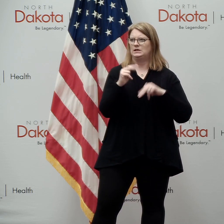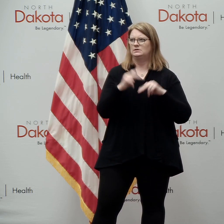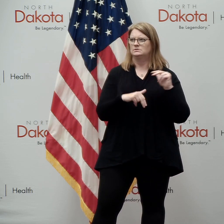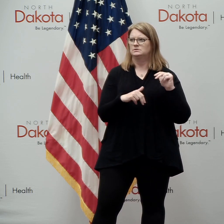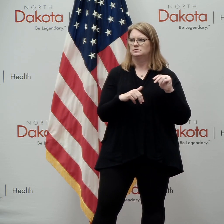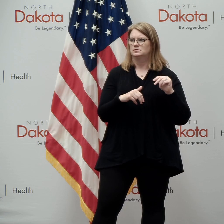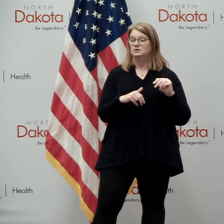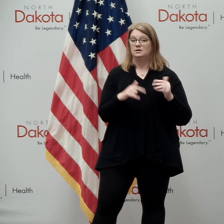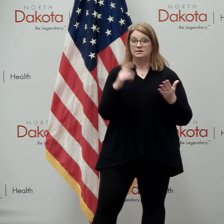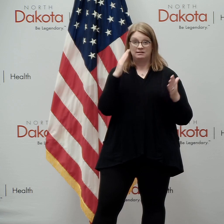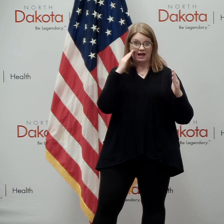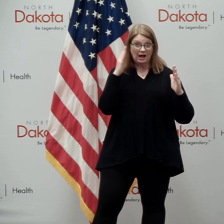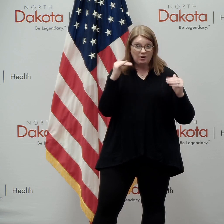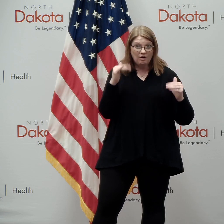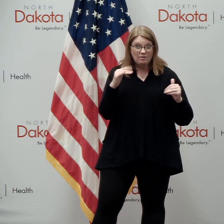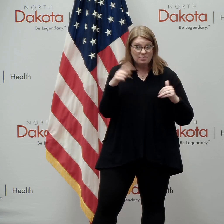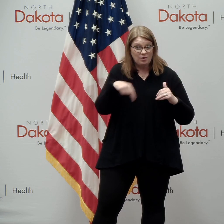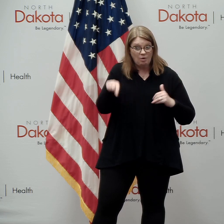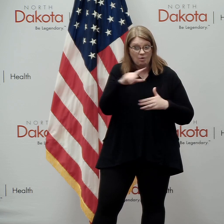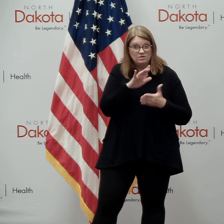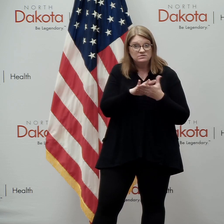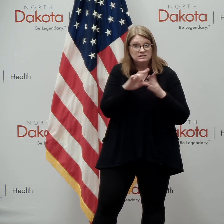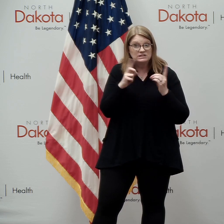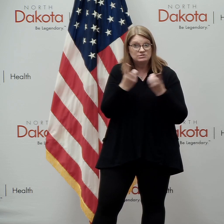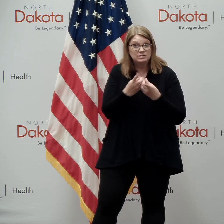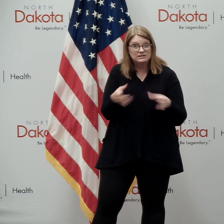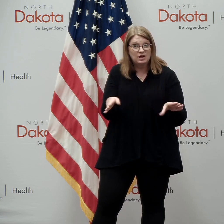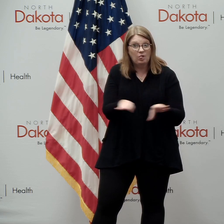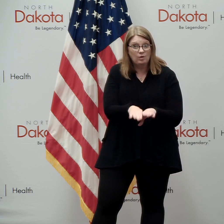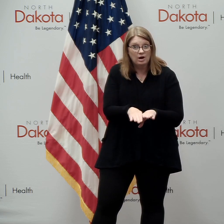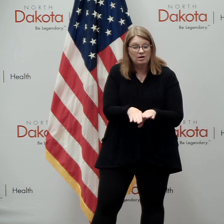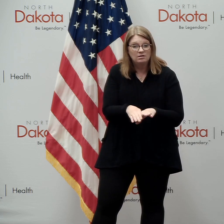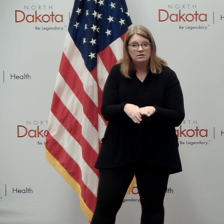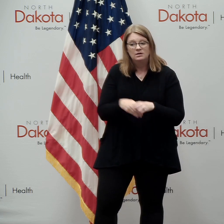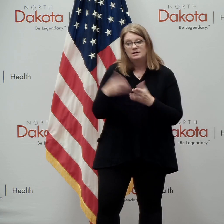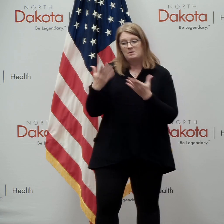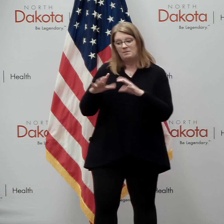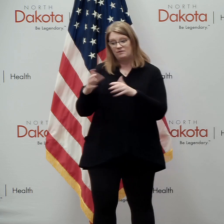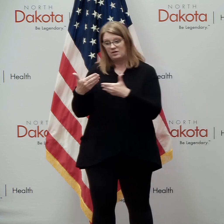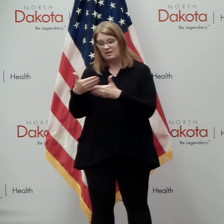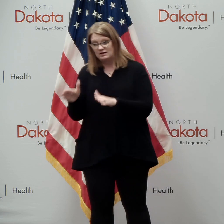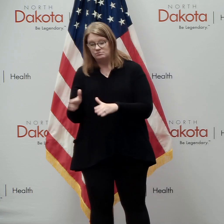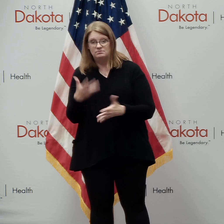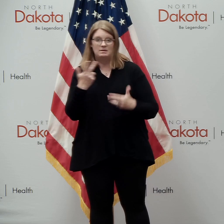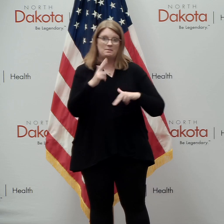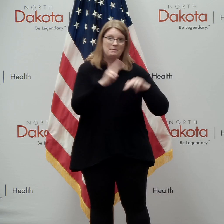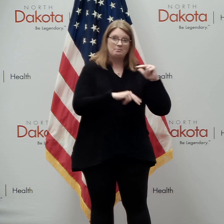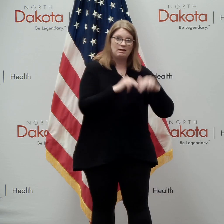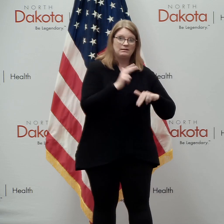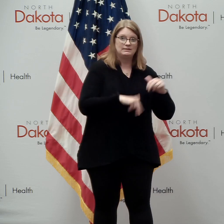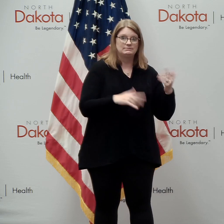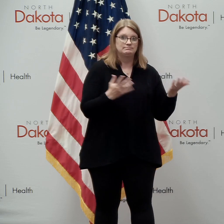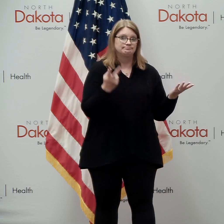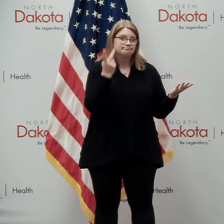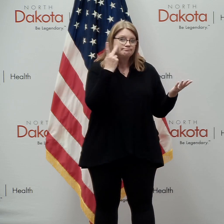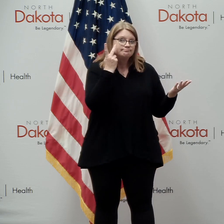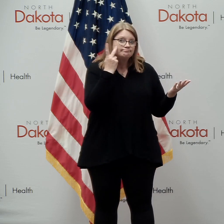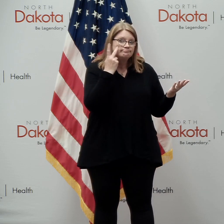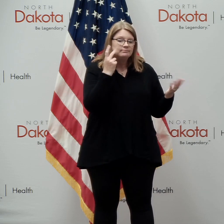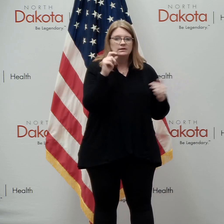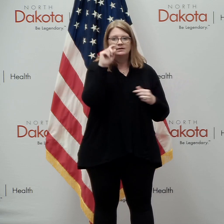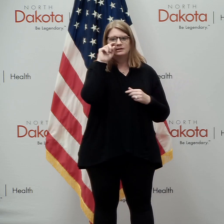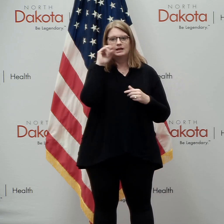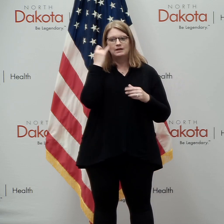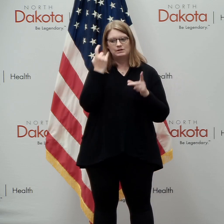hope we never get to the point where the whole school district is shut down, but you might have classrooms, you might have buildings, depending on that. But if you're doing the appropriate amount